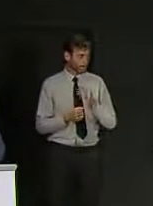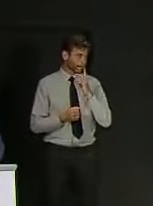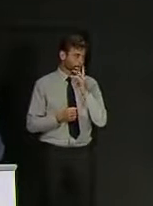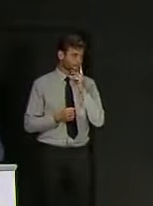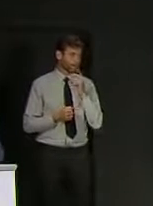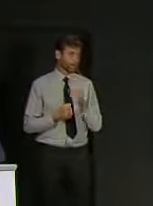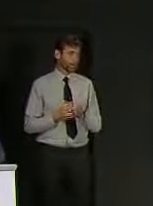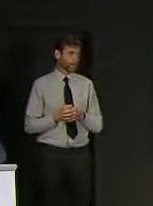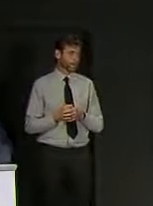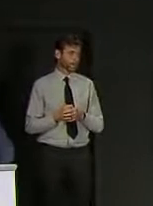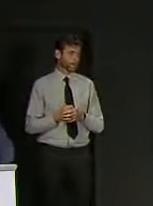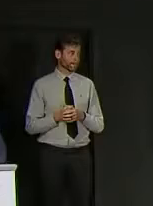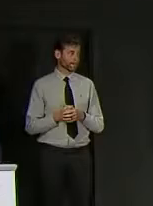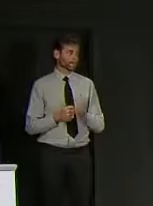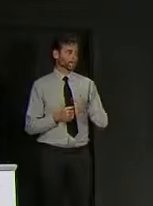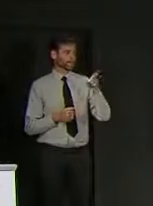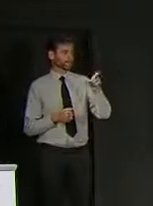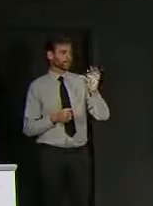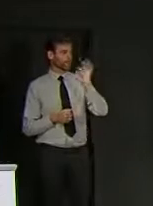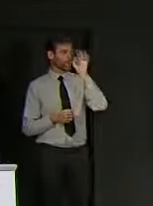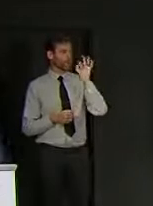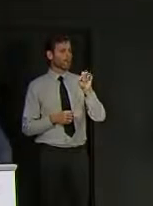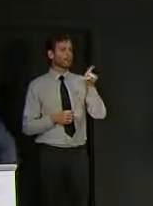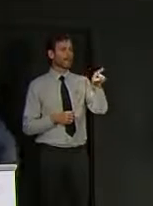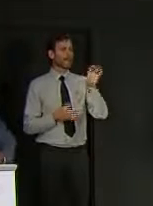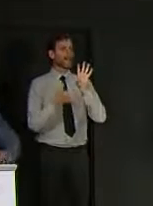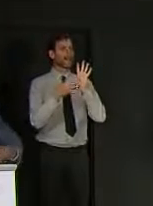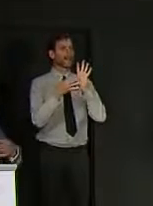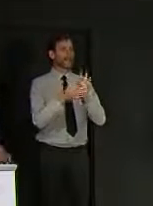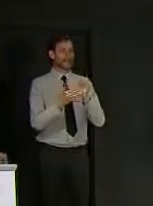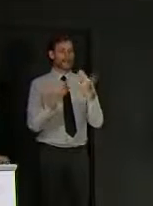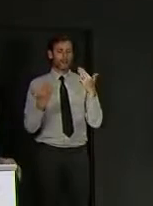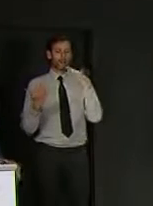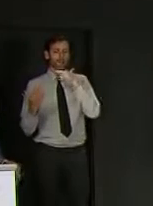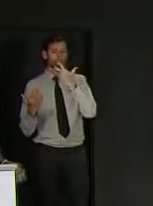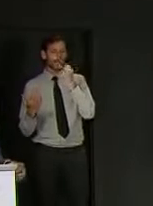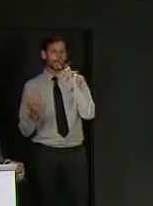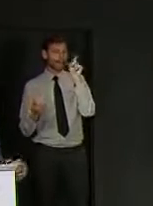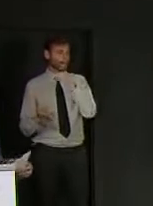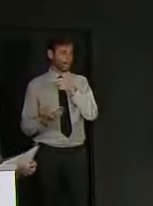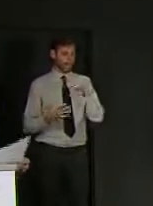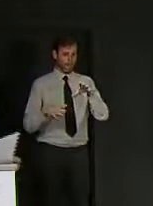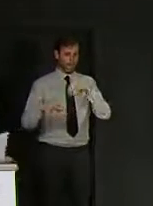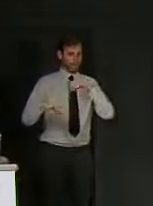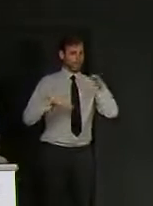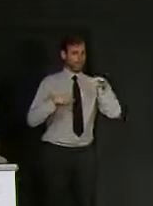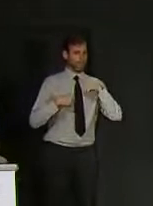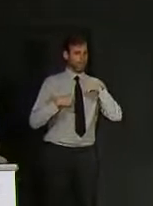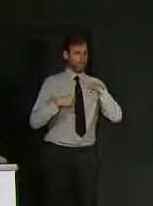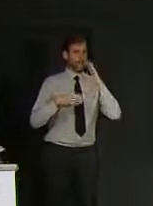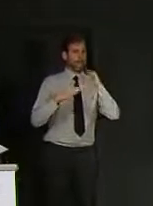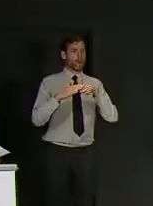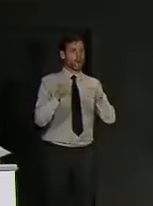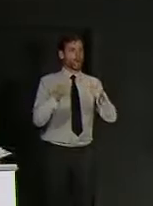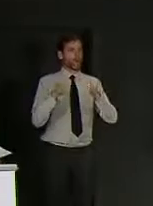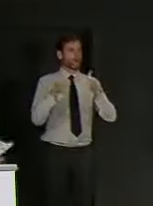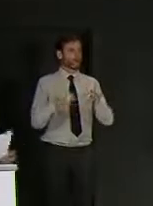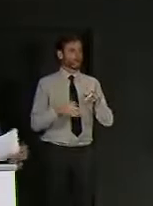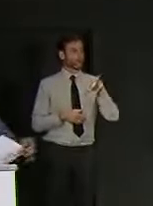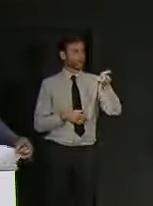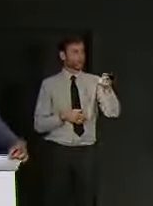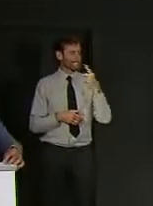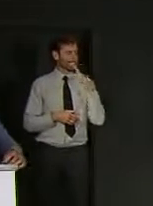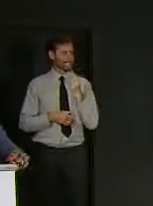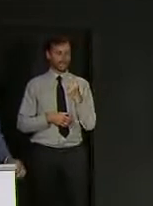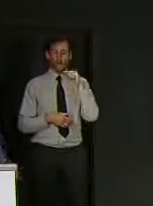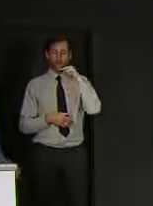Health Secretary, could I just go back to the hospital-acquired COVID infections? And you first described it as incidents, and then obviously the